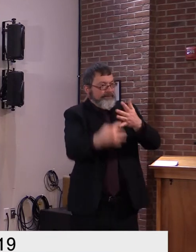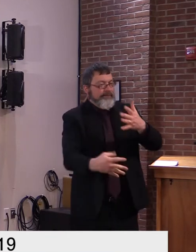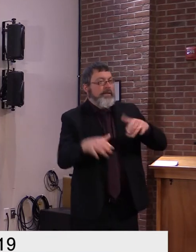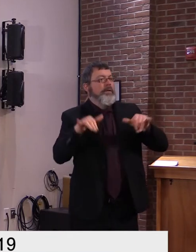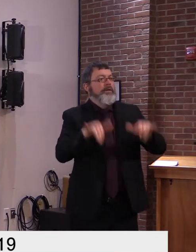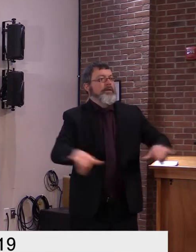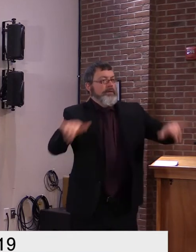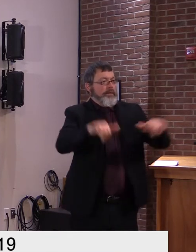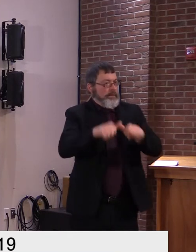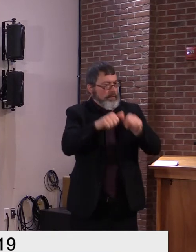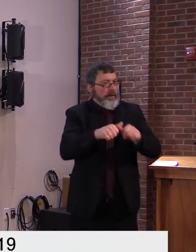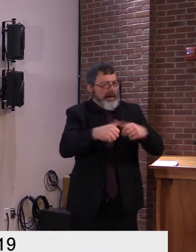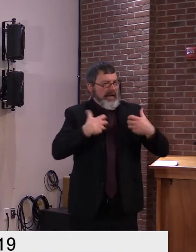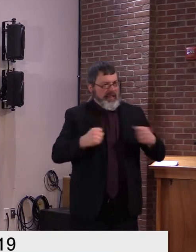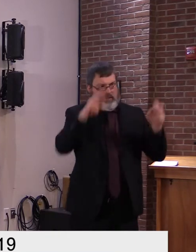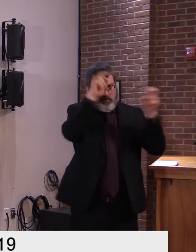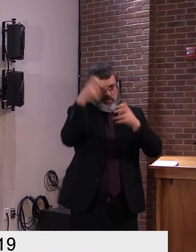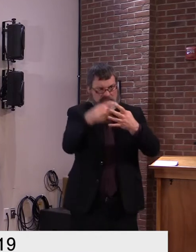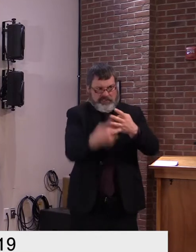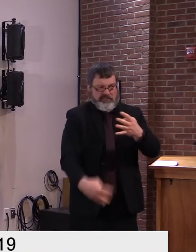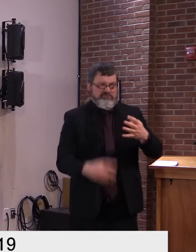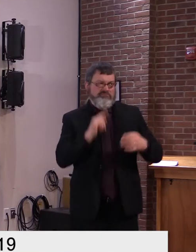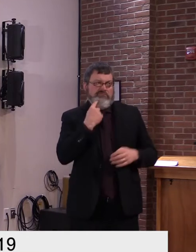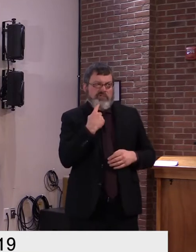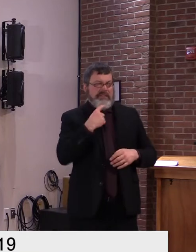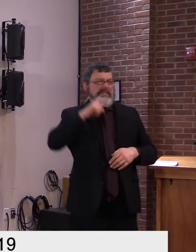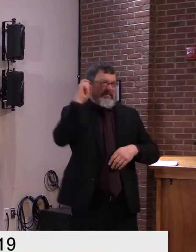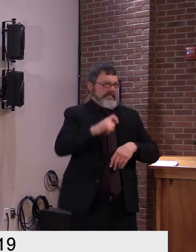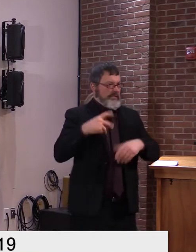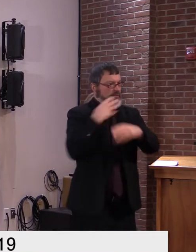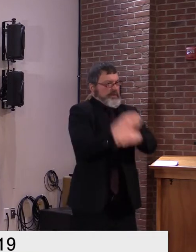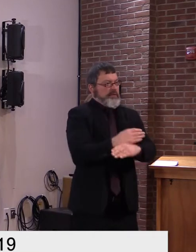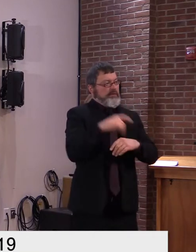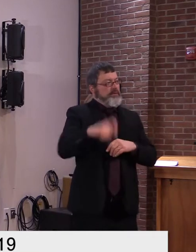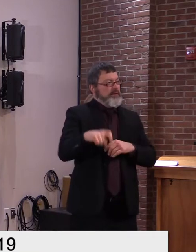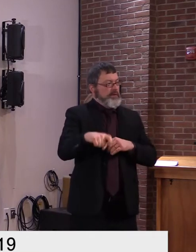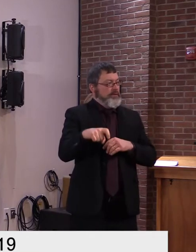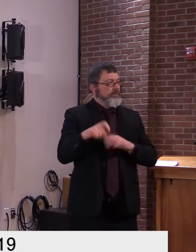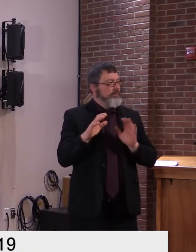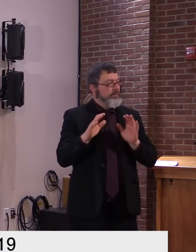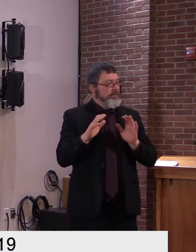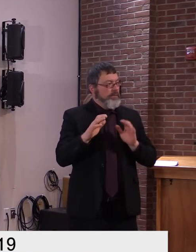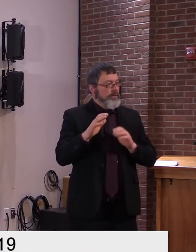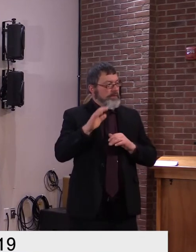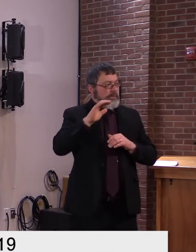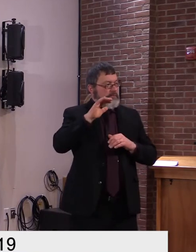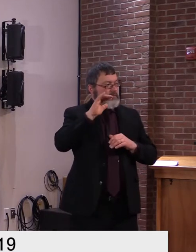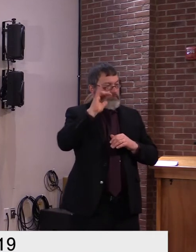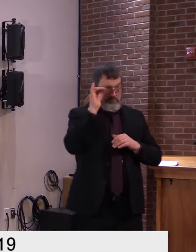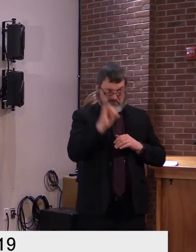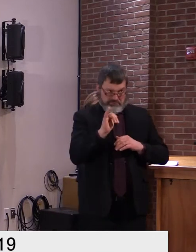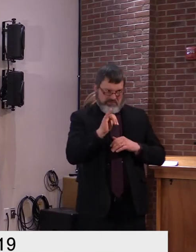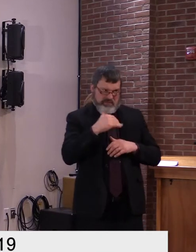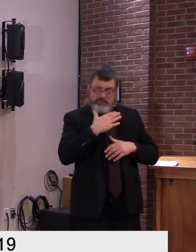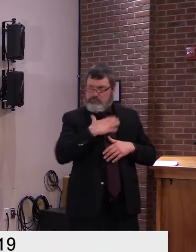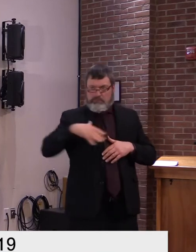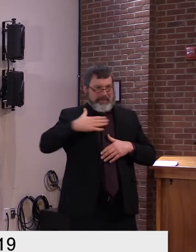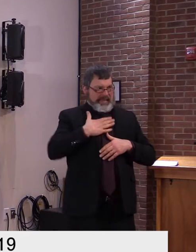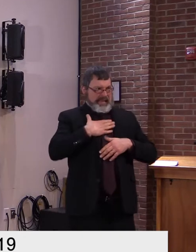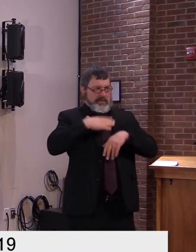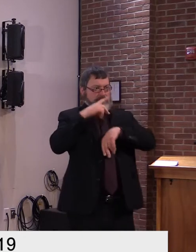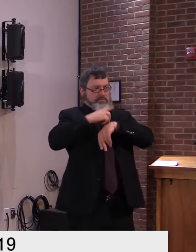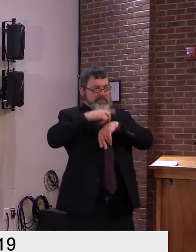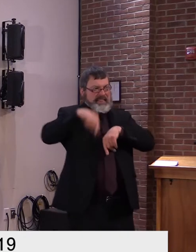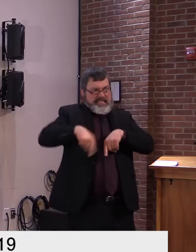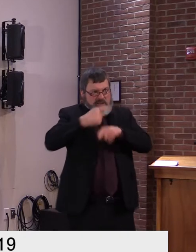this weekend, and our own Vaccine Implementation Advisory Group, which meets in about an hour. We hope